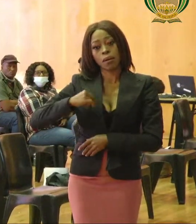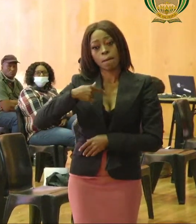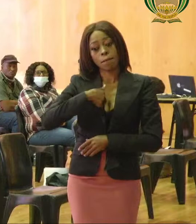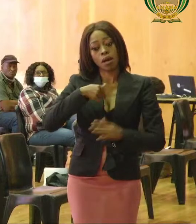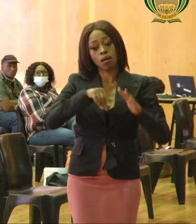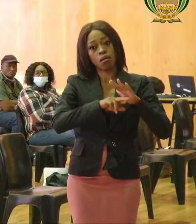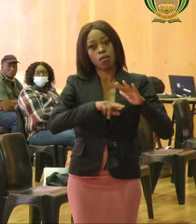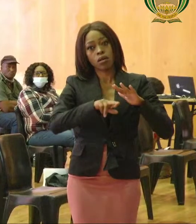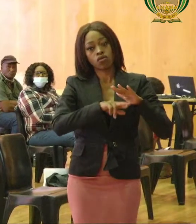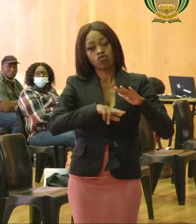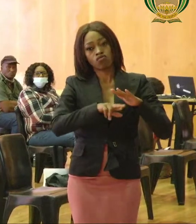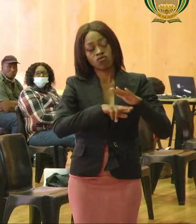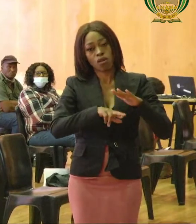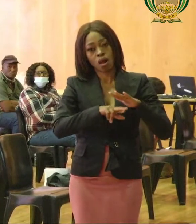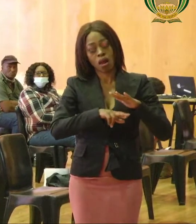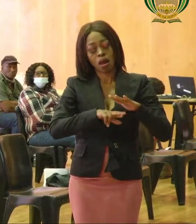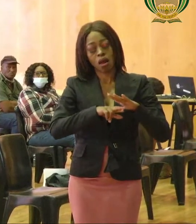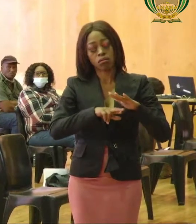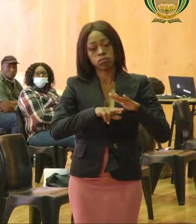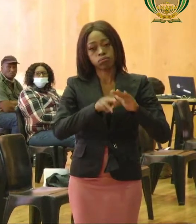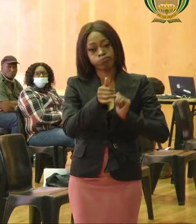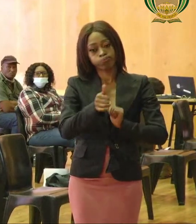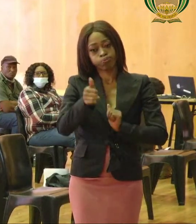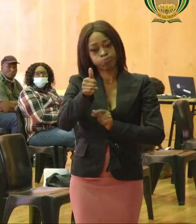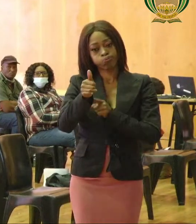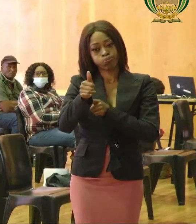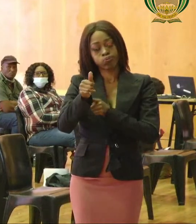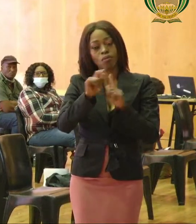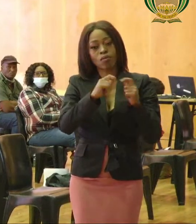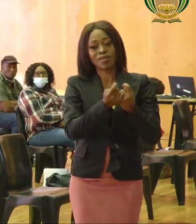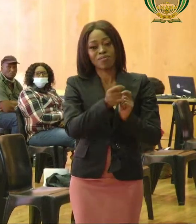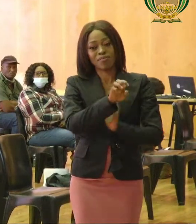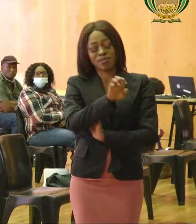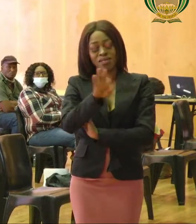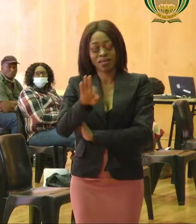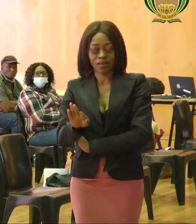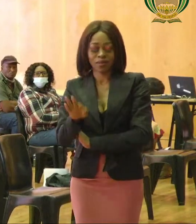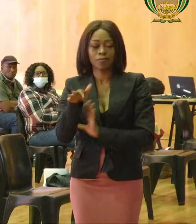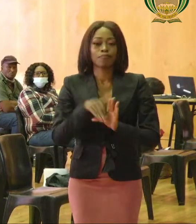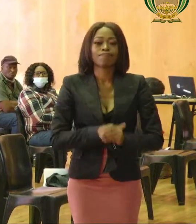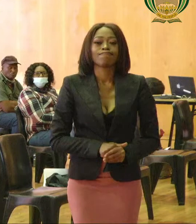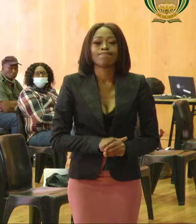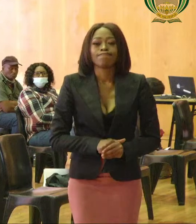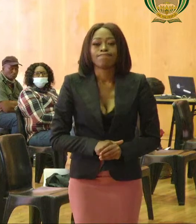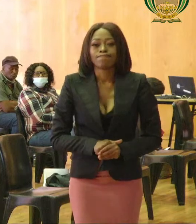regional command team of the EFF in the Southern Cape.